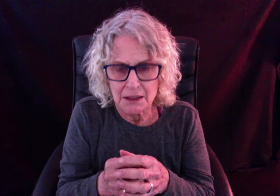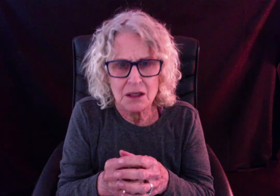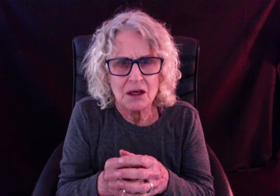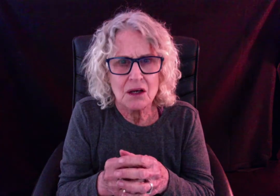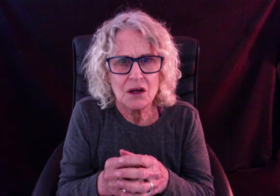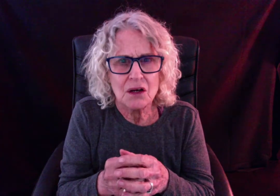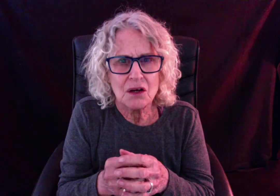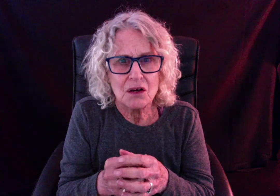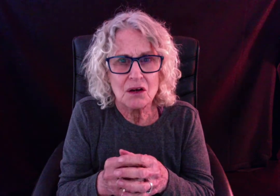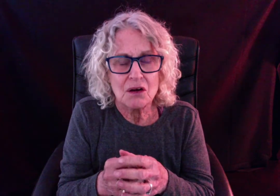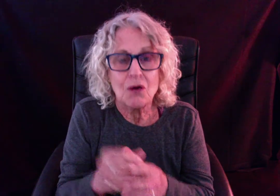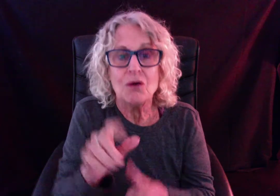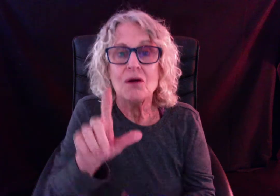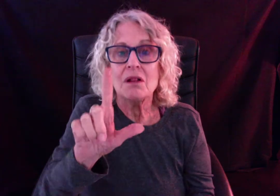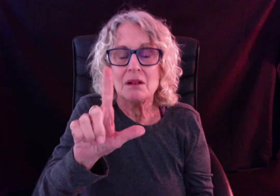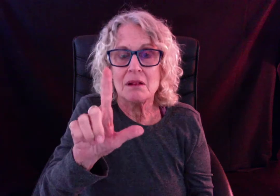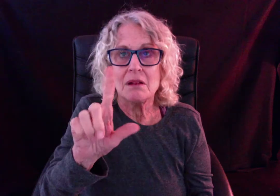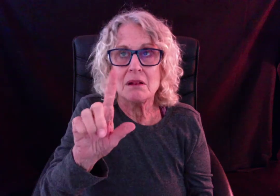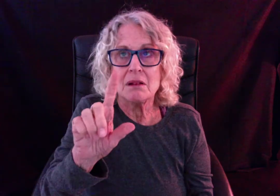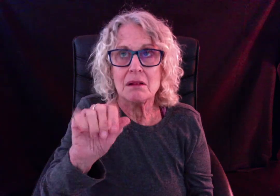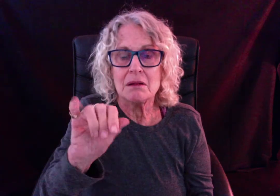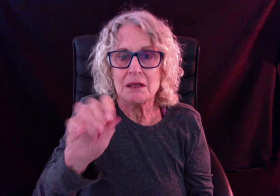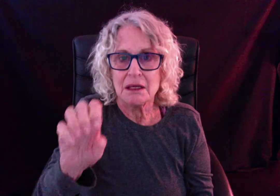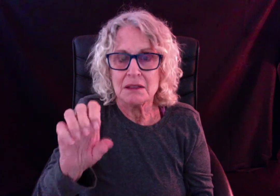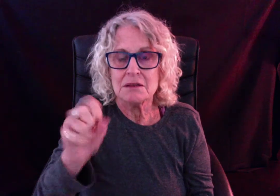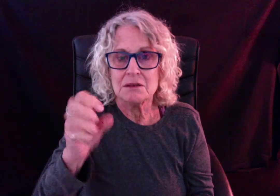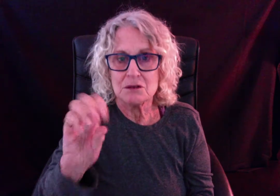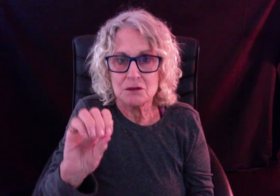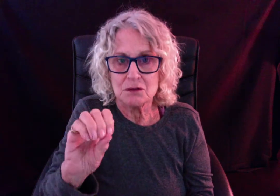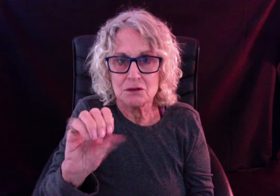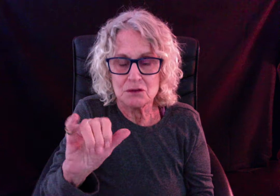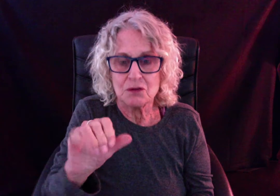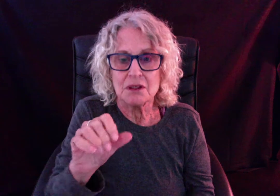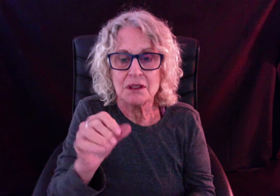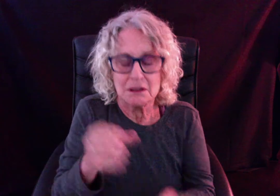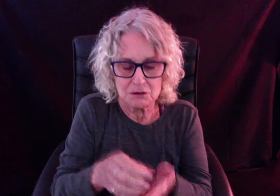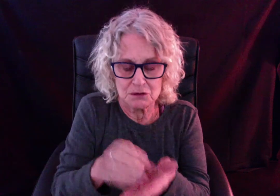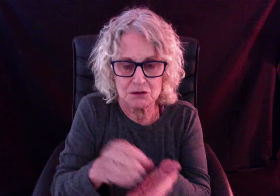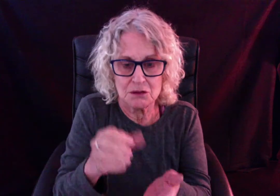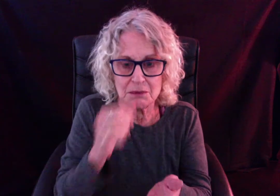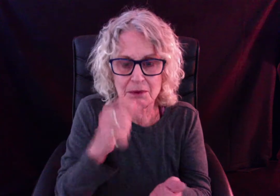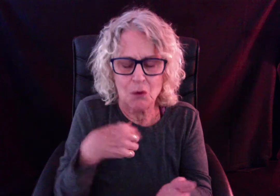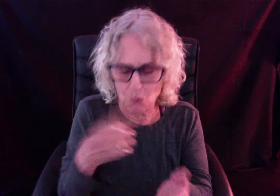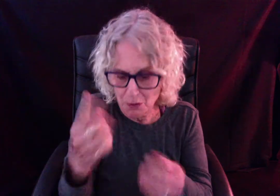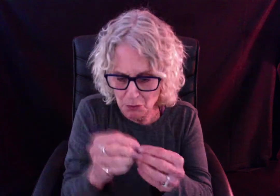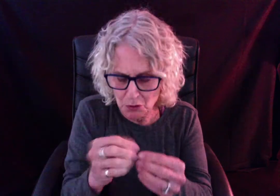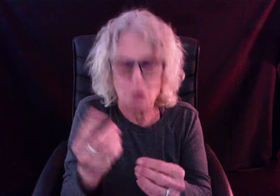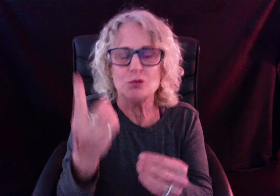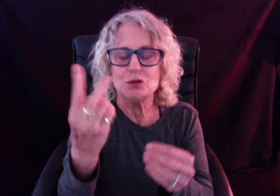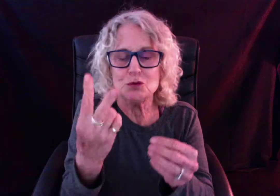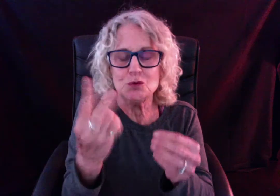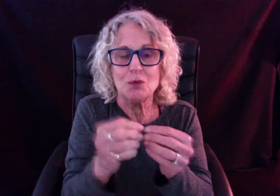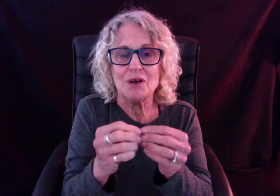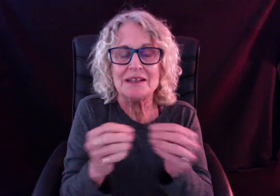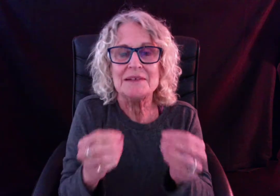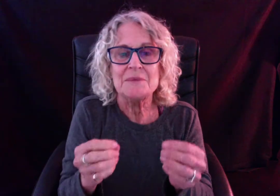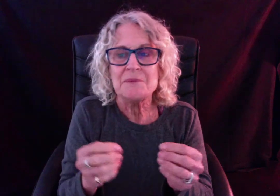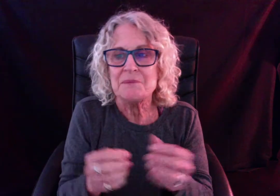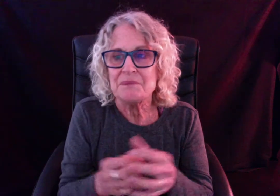The light soy, okay, just a little jar of peanut butter. And there's one more. Oh, no, there are two more. The